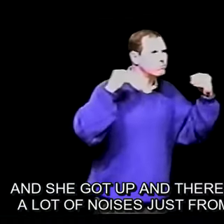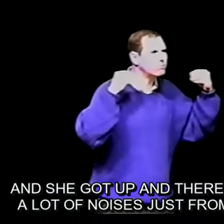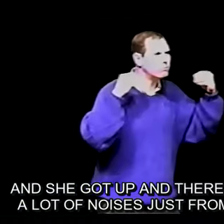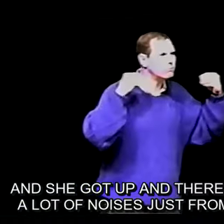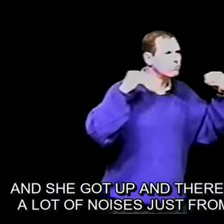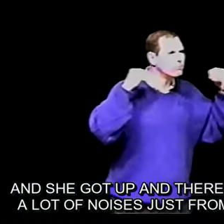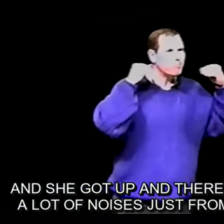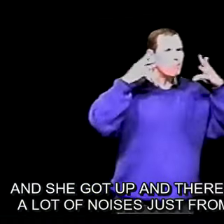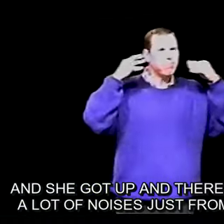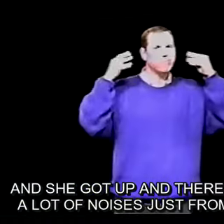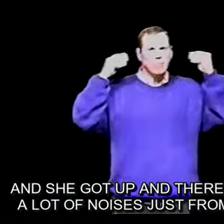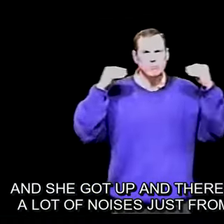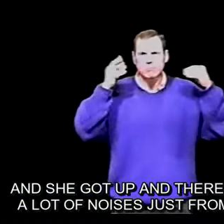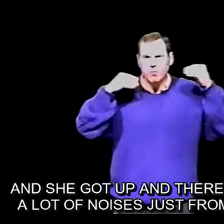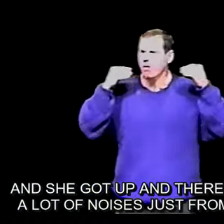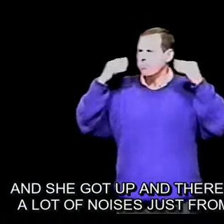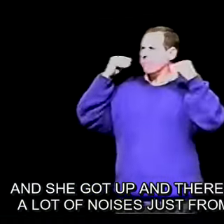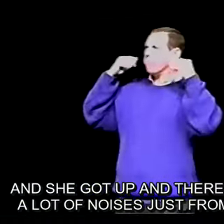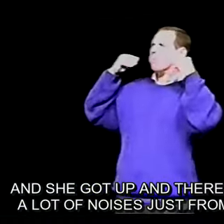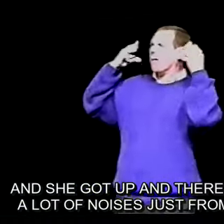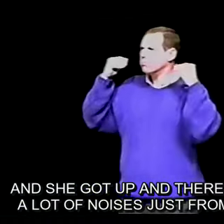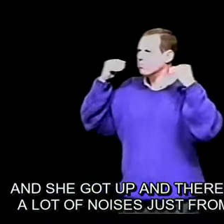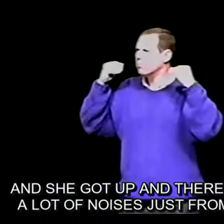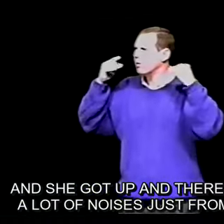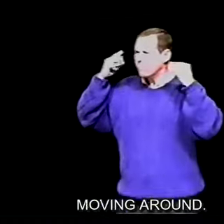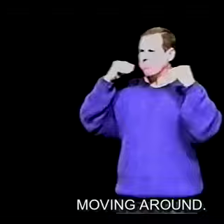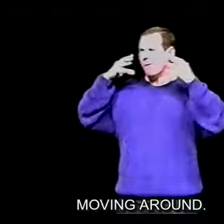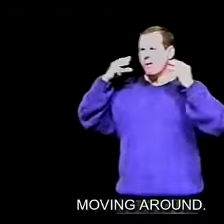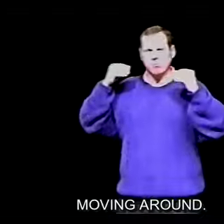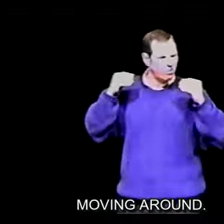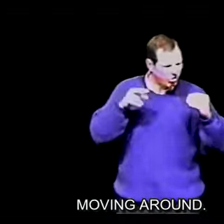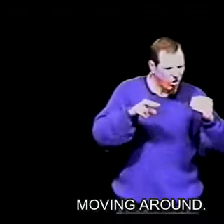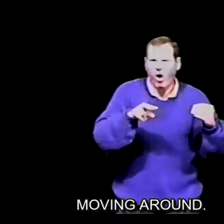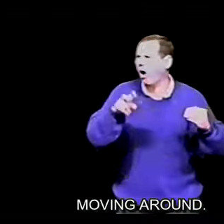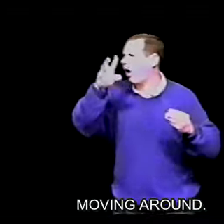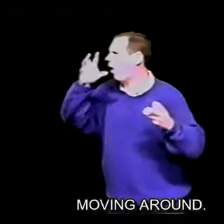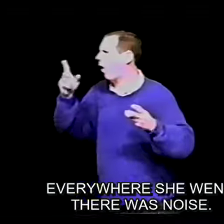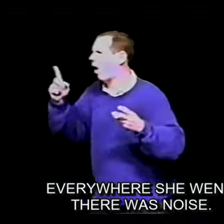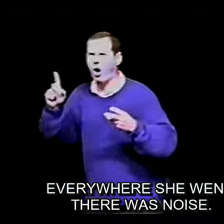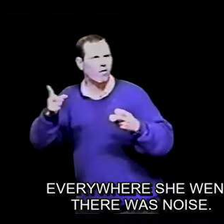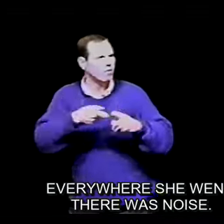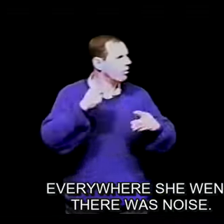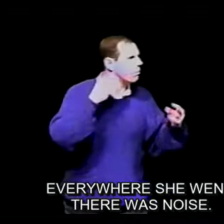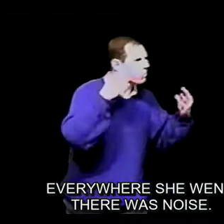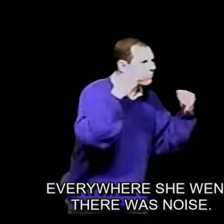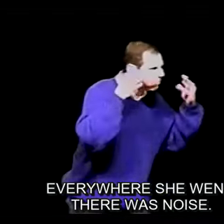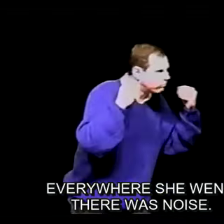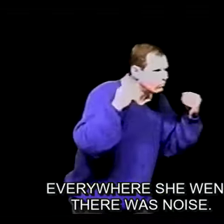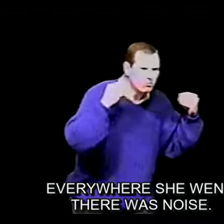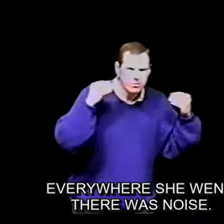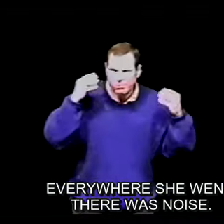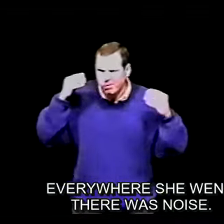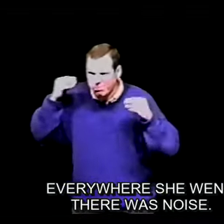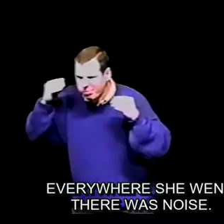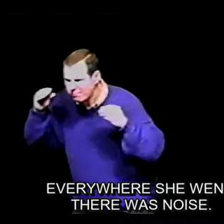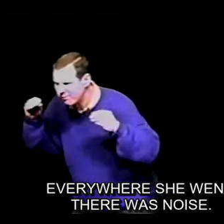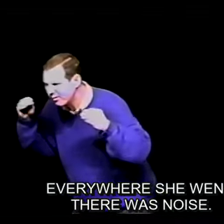noises just from her moving around. Everywhere she went, there was noise. And she just looked